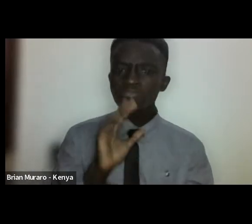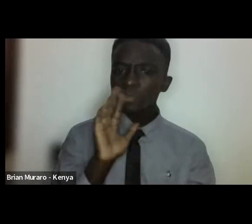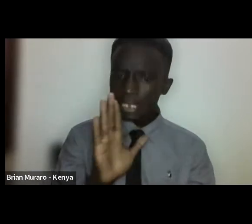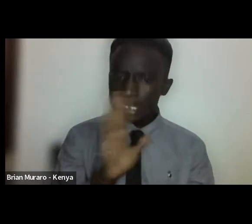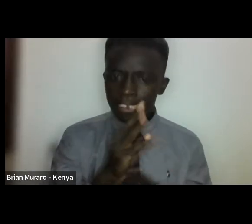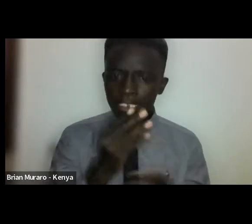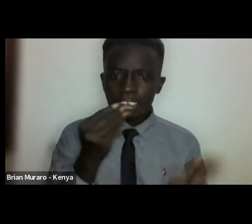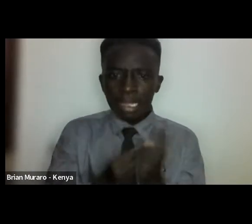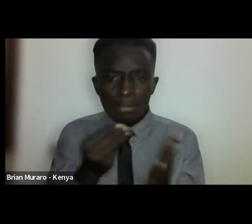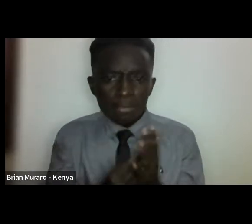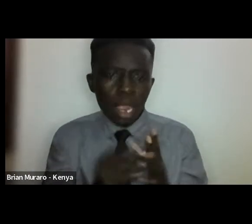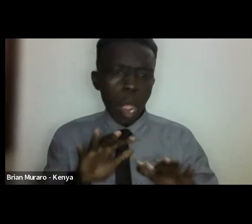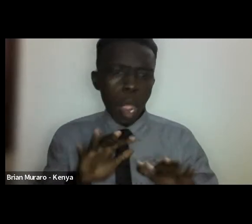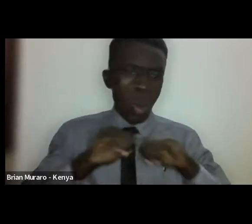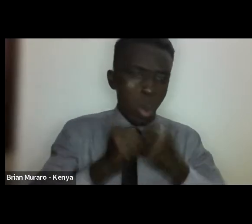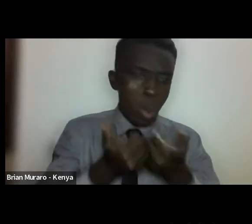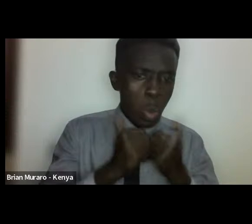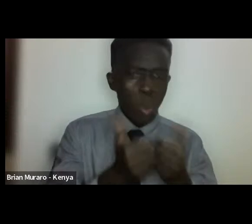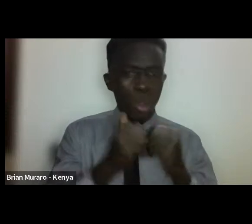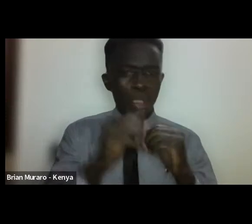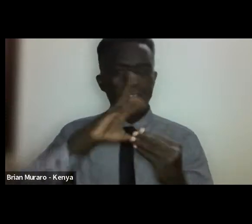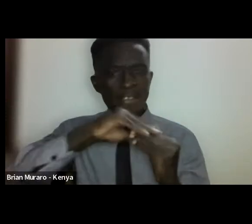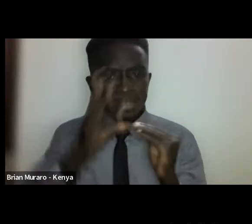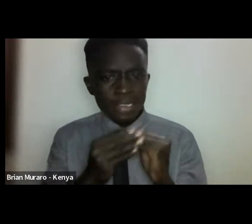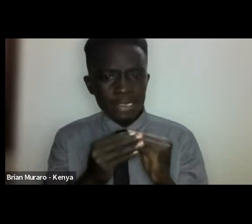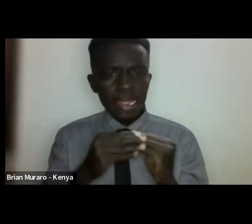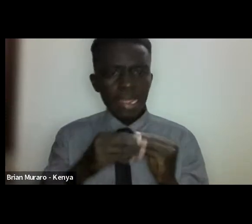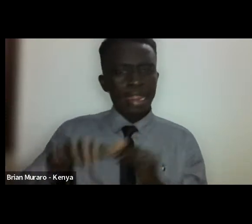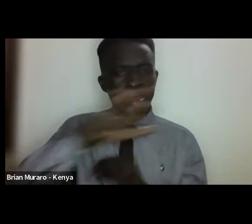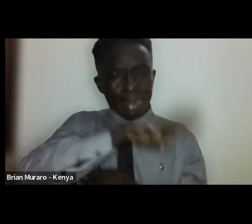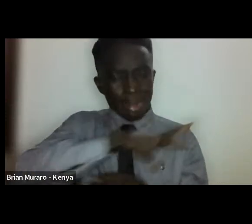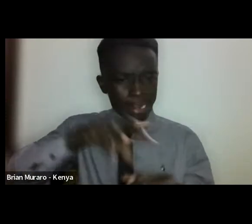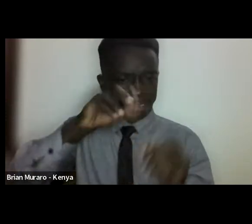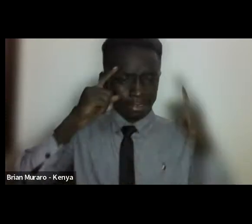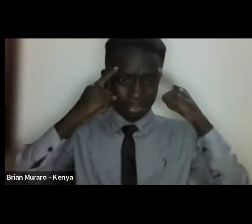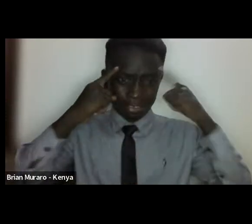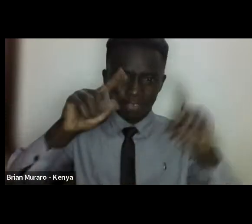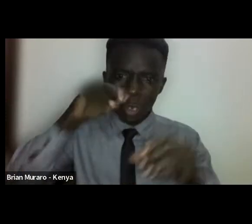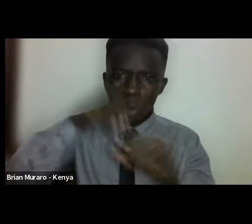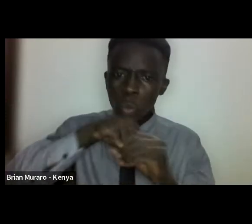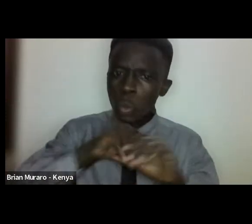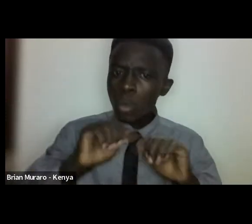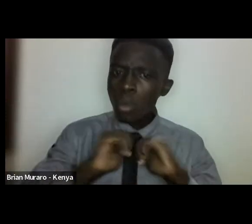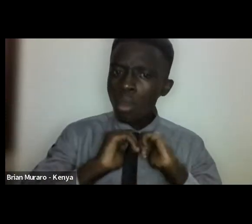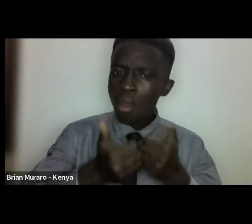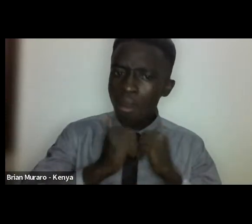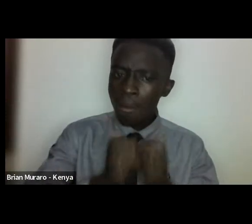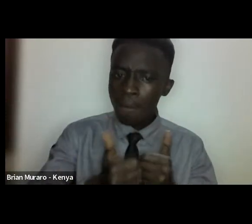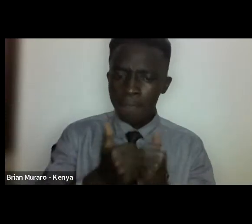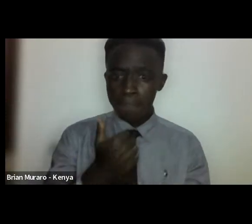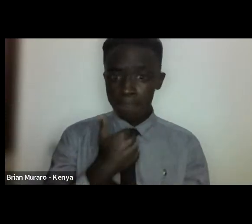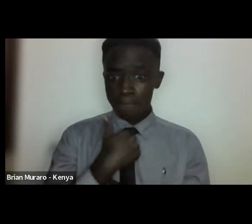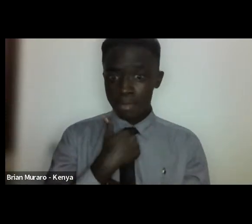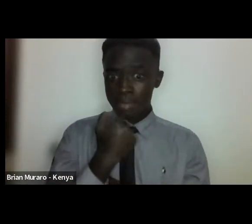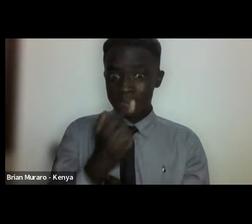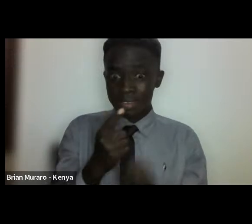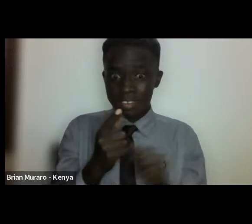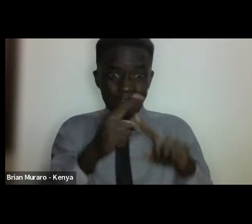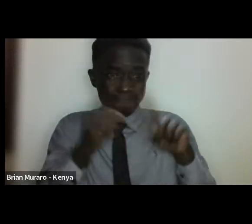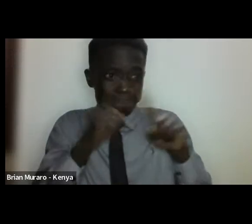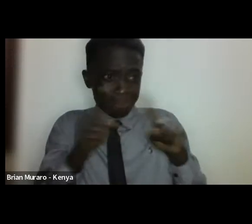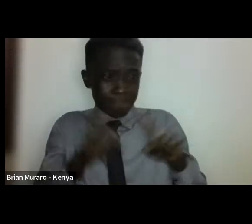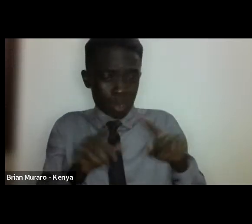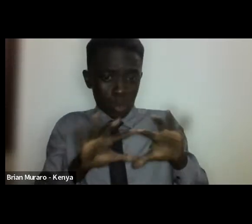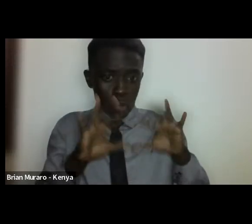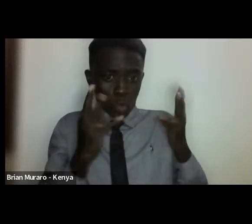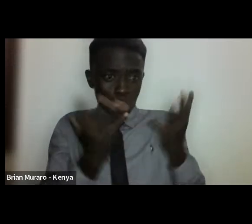And then I ask the question, can the contemporary bureaucracies in the world effect